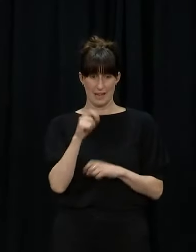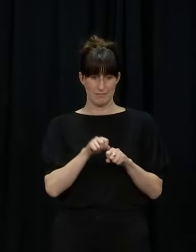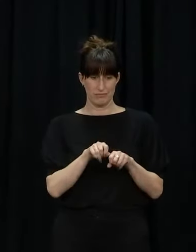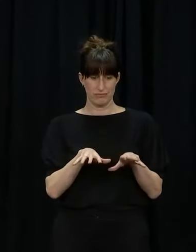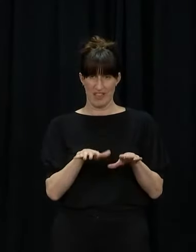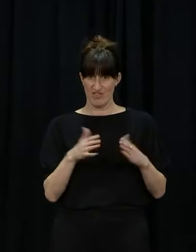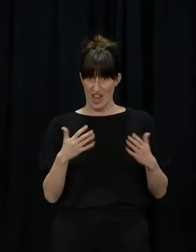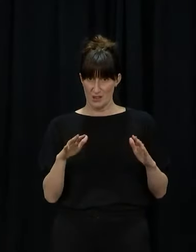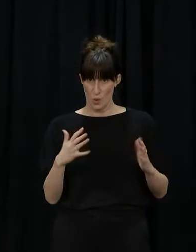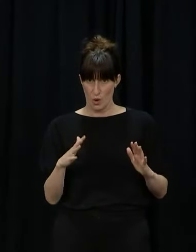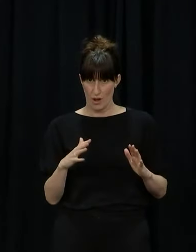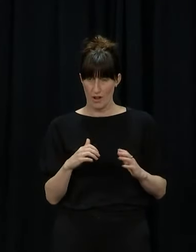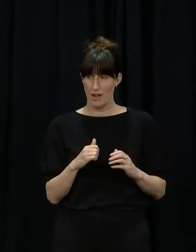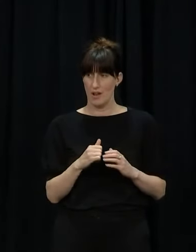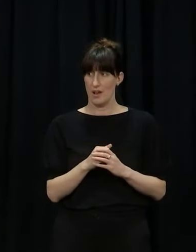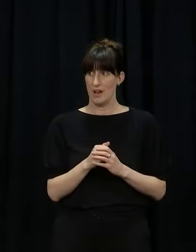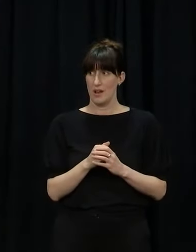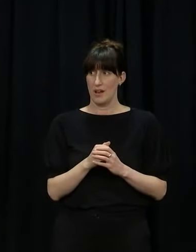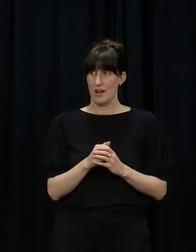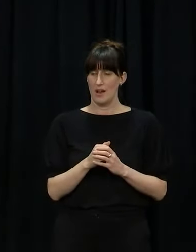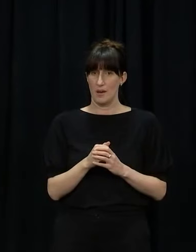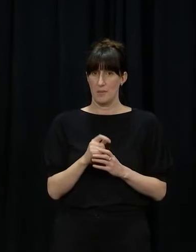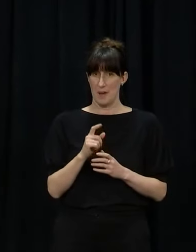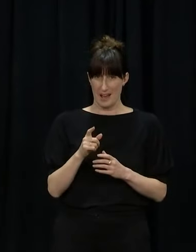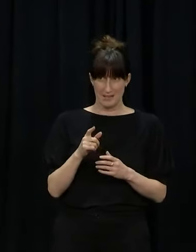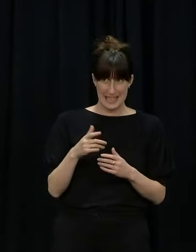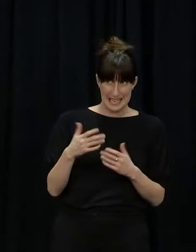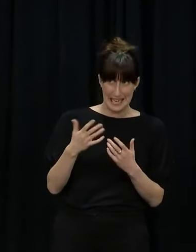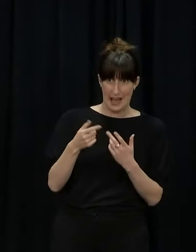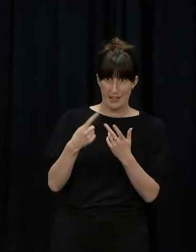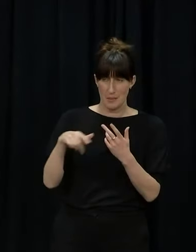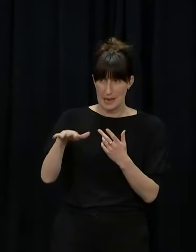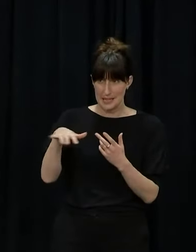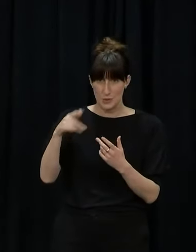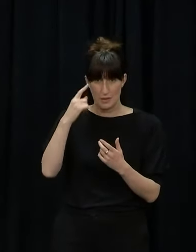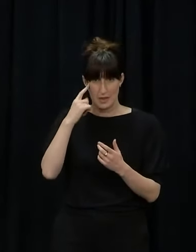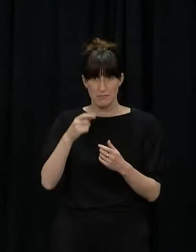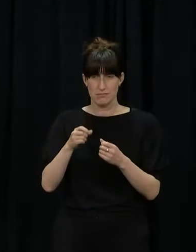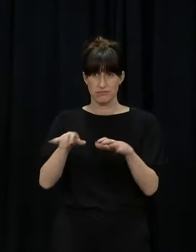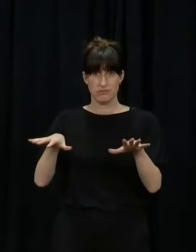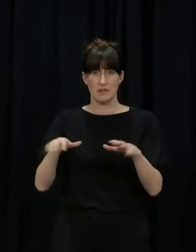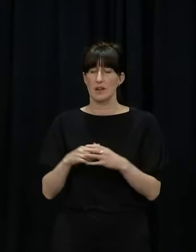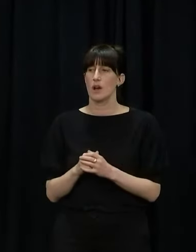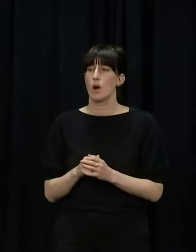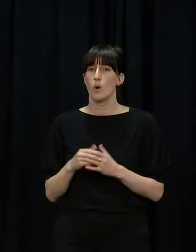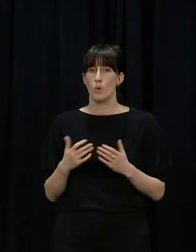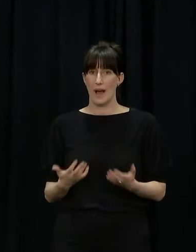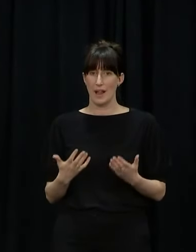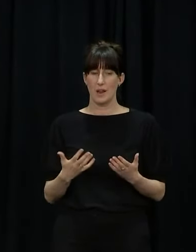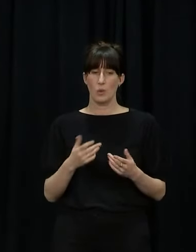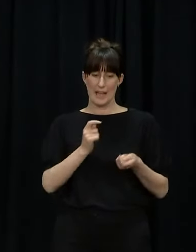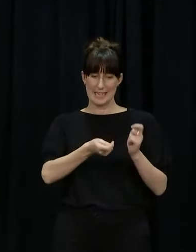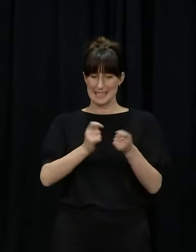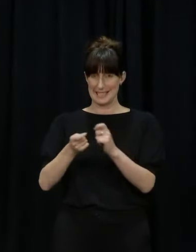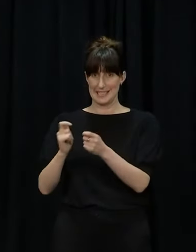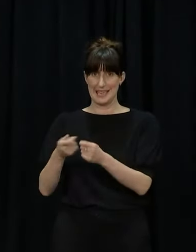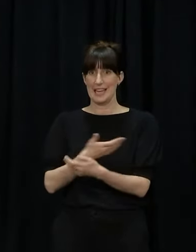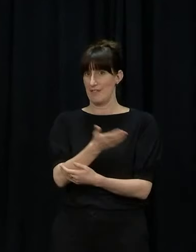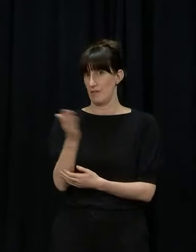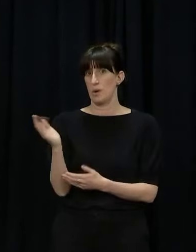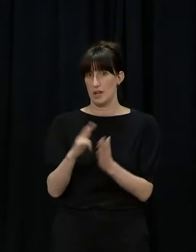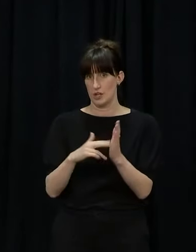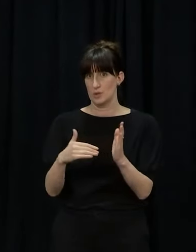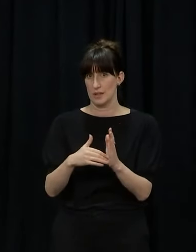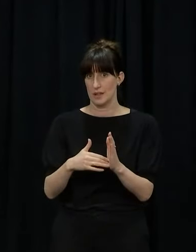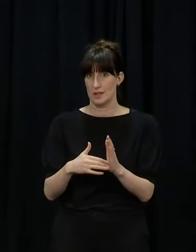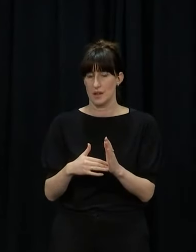tests, the greater confidence we can have. So we'll look at those testing results and what they represent as a proportion of the population. We'll also look